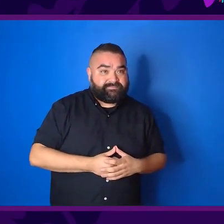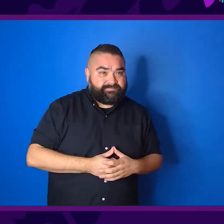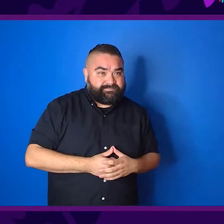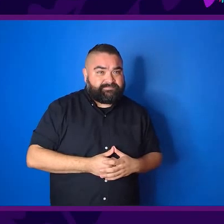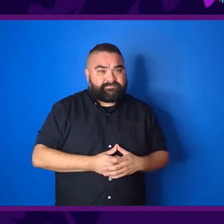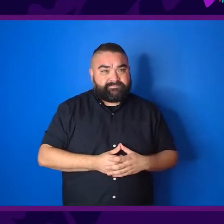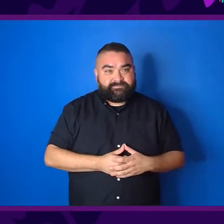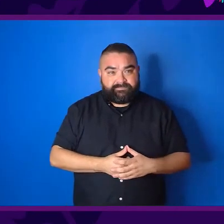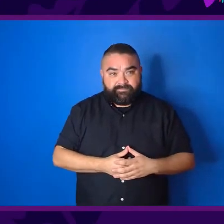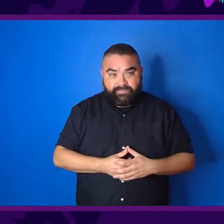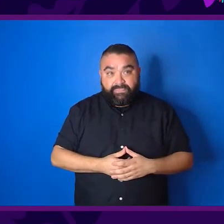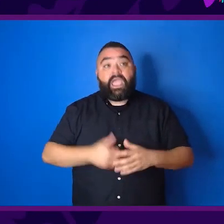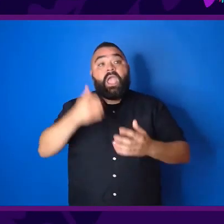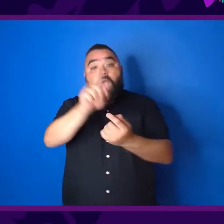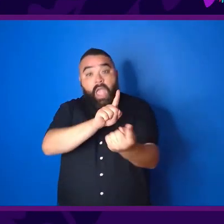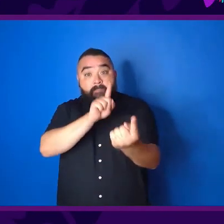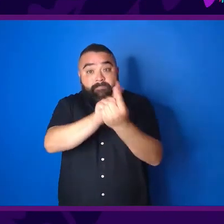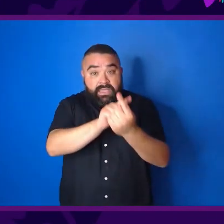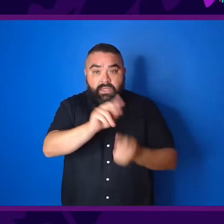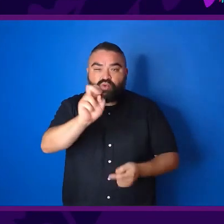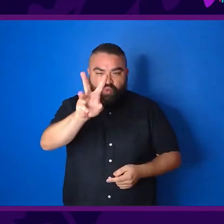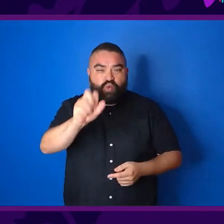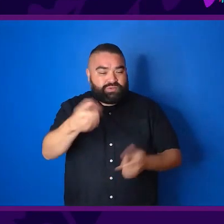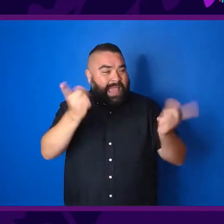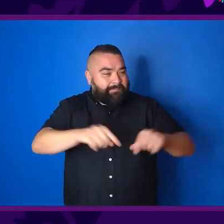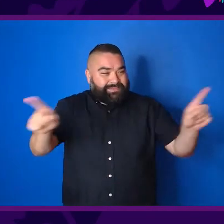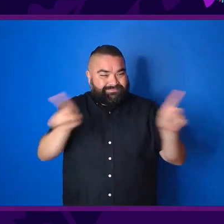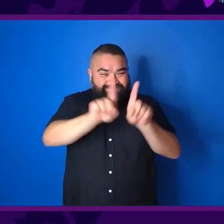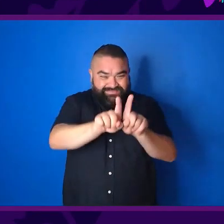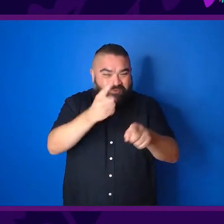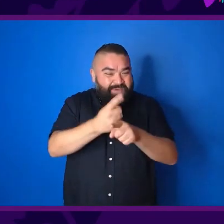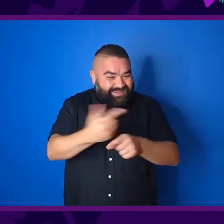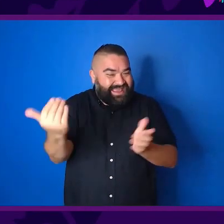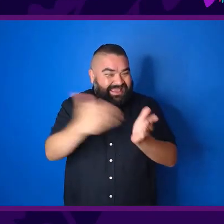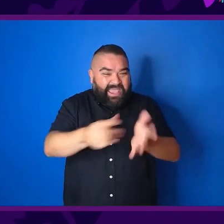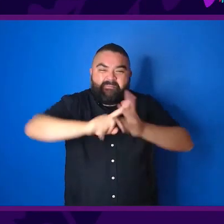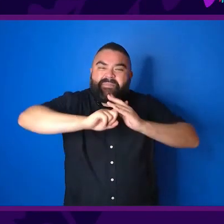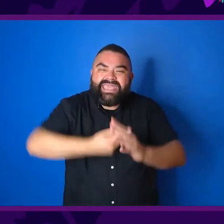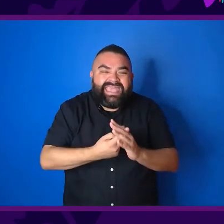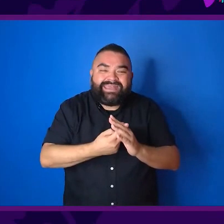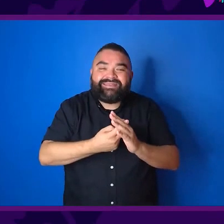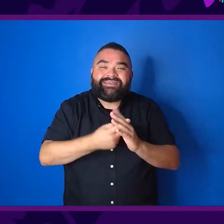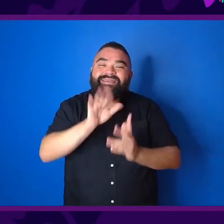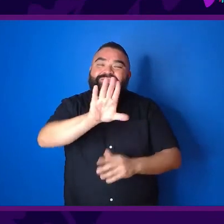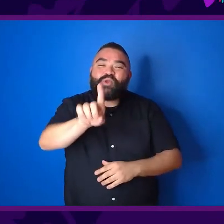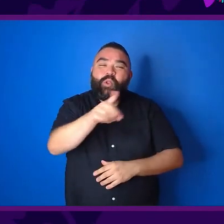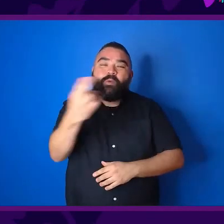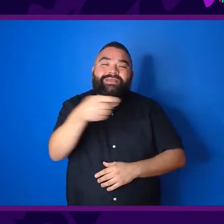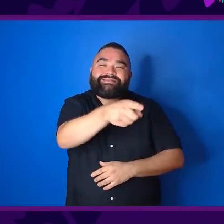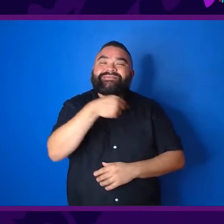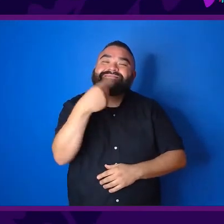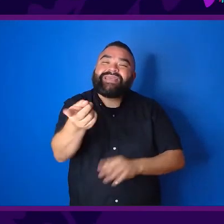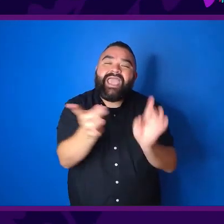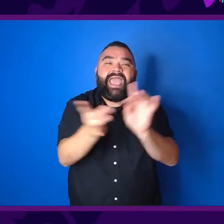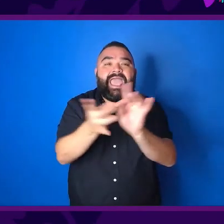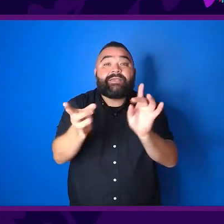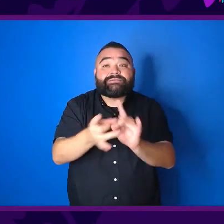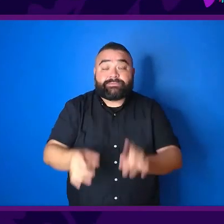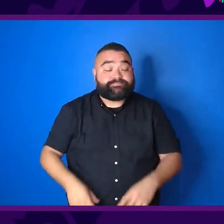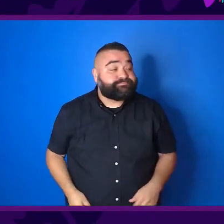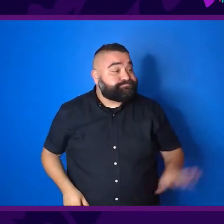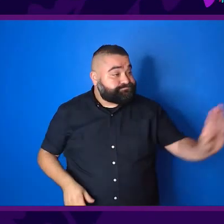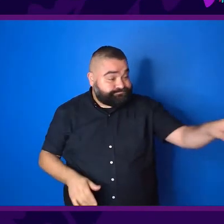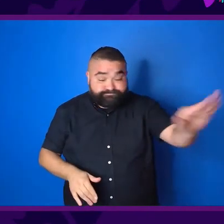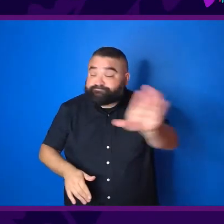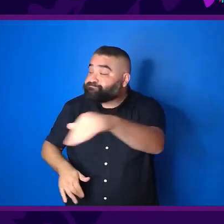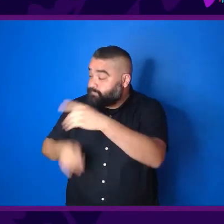the fact in a conversation in the beginning of a speech with Dolores Huerta, she said, for all of us to understand that